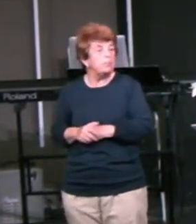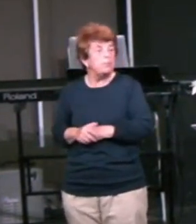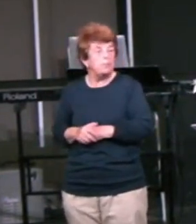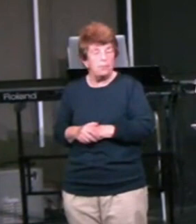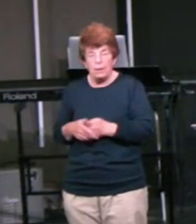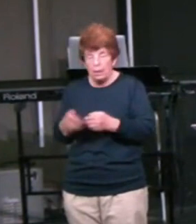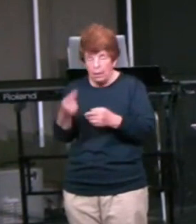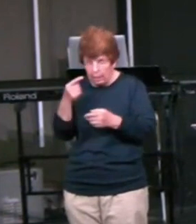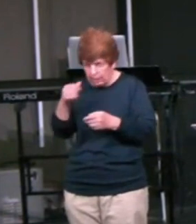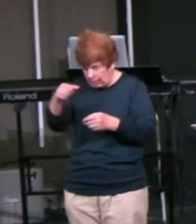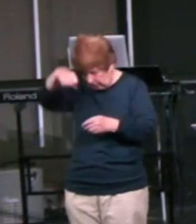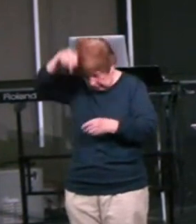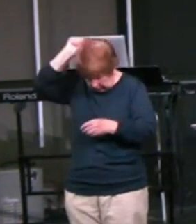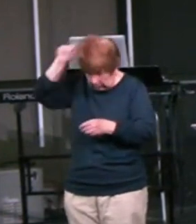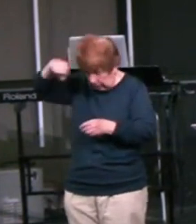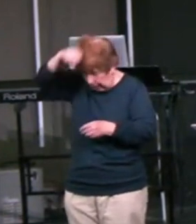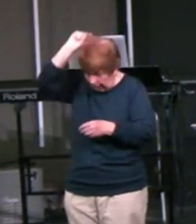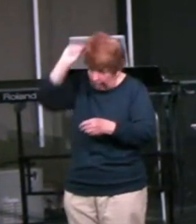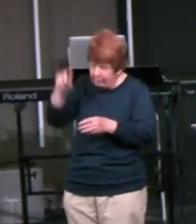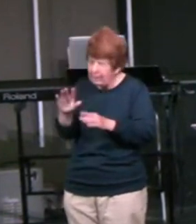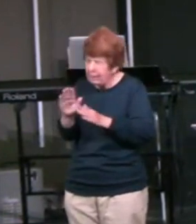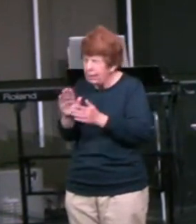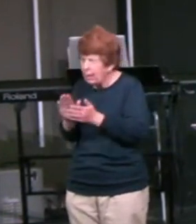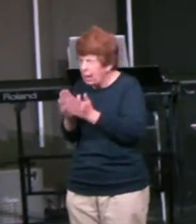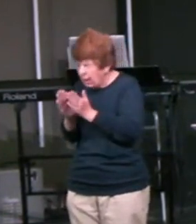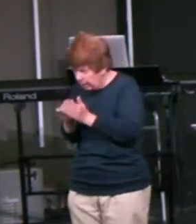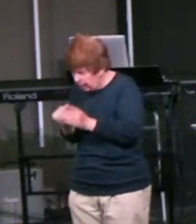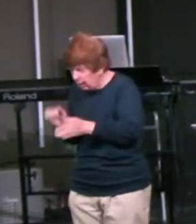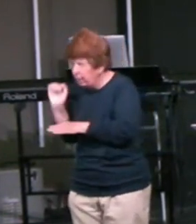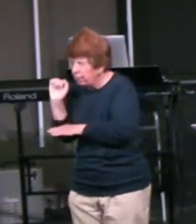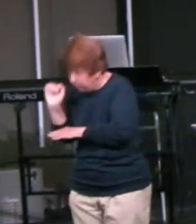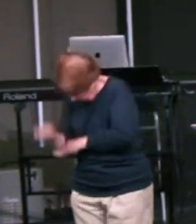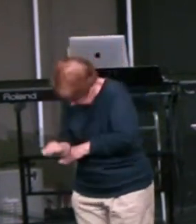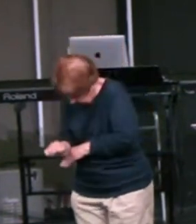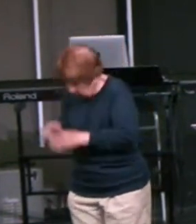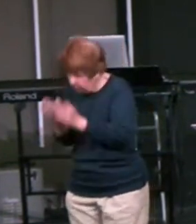And then he shaved his head and he fell to the ground to worship.